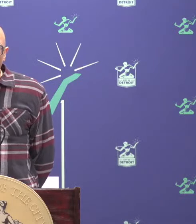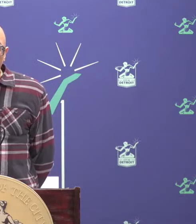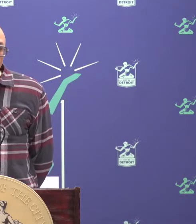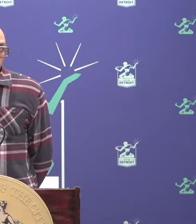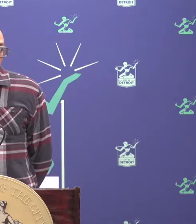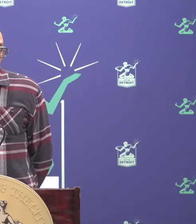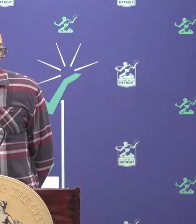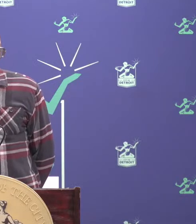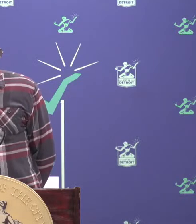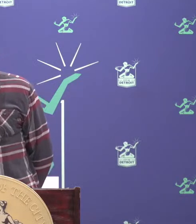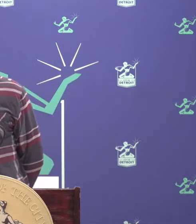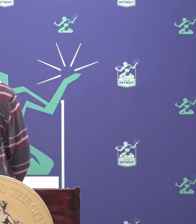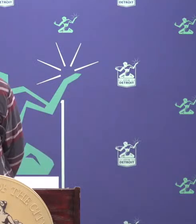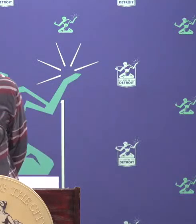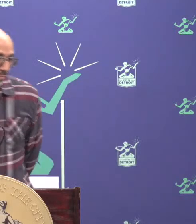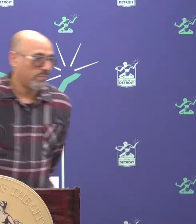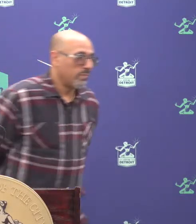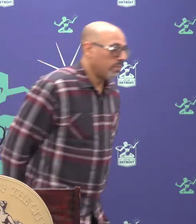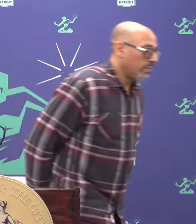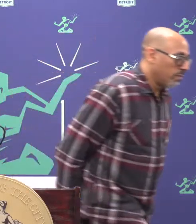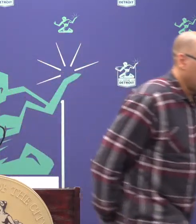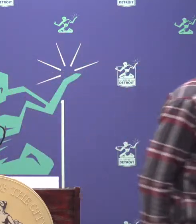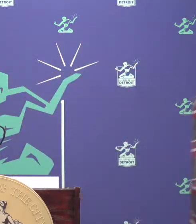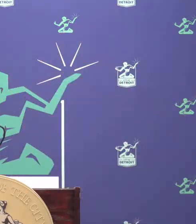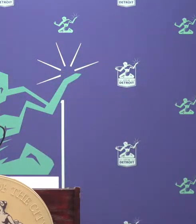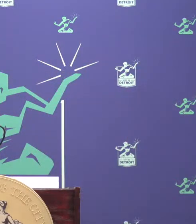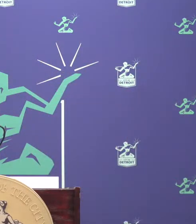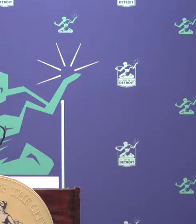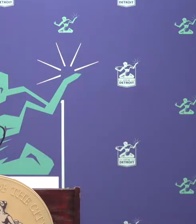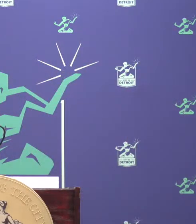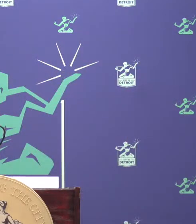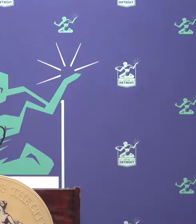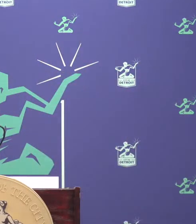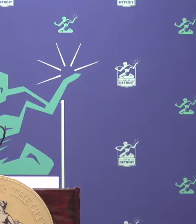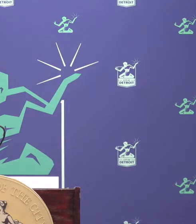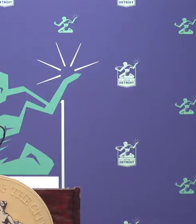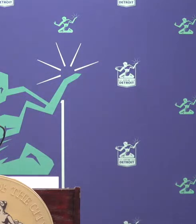1, 2, 3, 4, 5. 1, 2, 3, 4, 5.